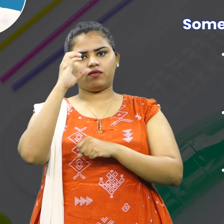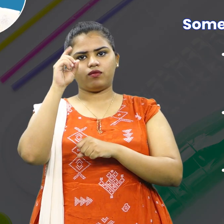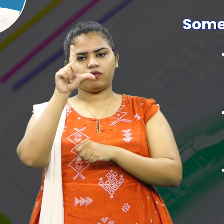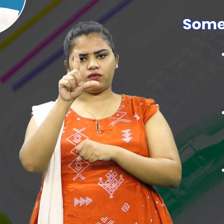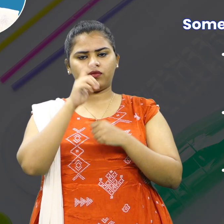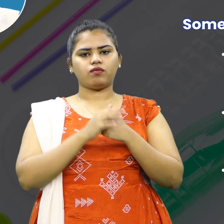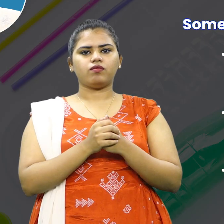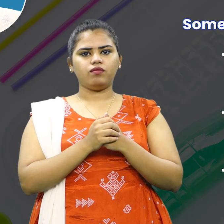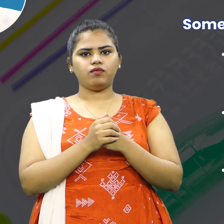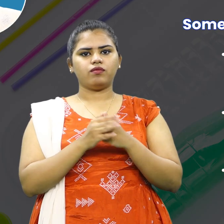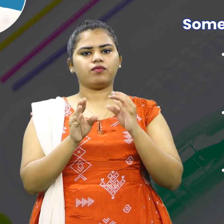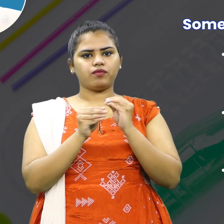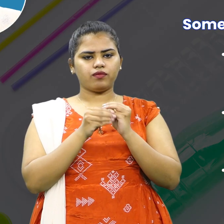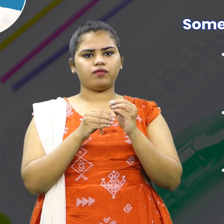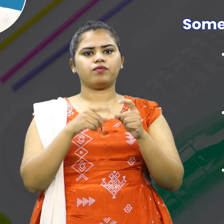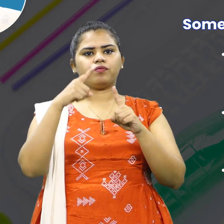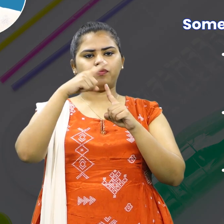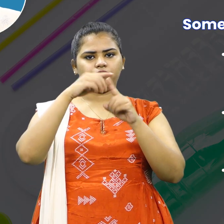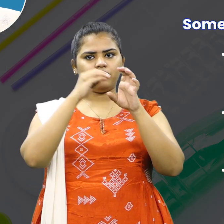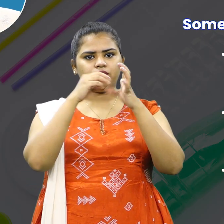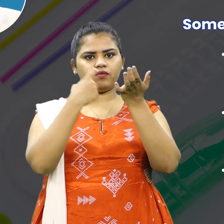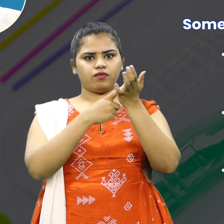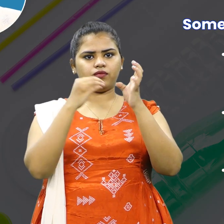and terephthalic acid.